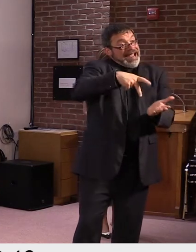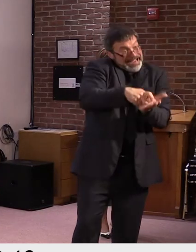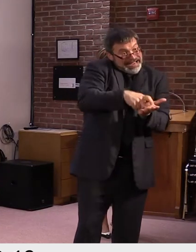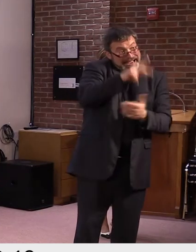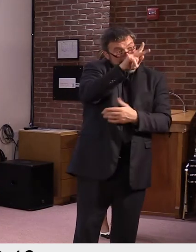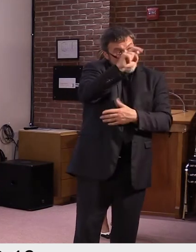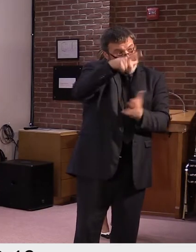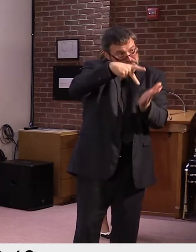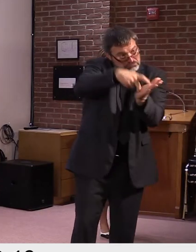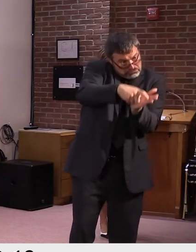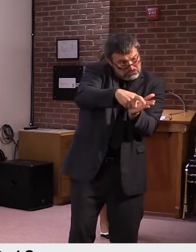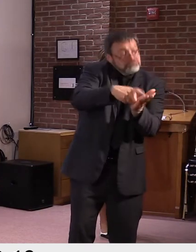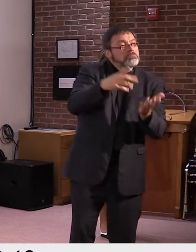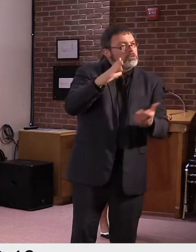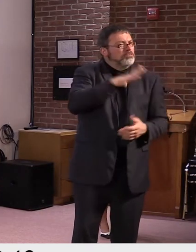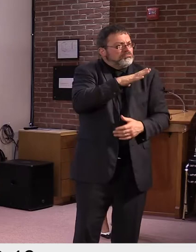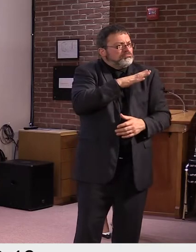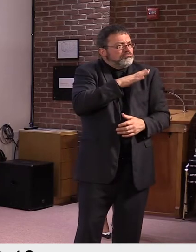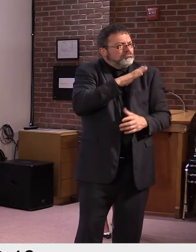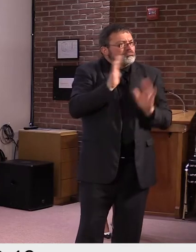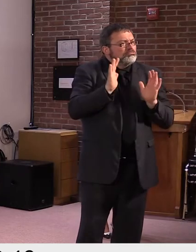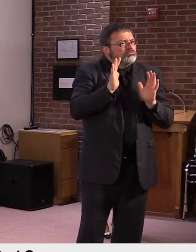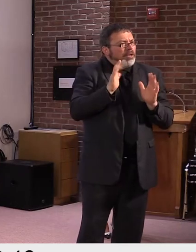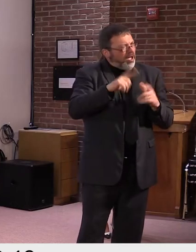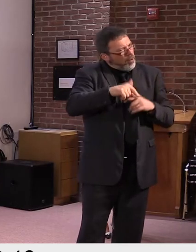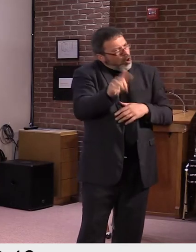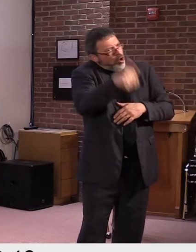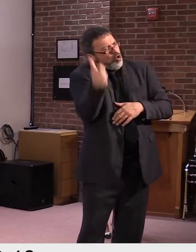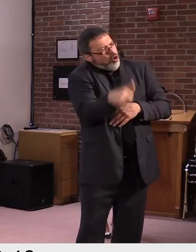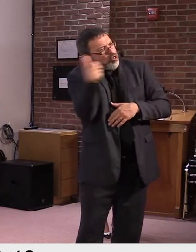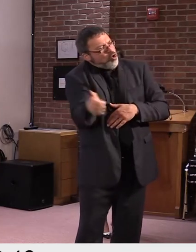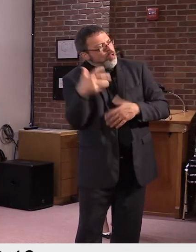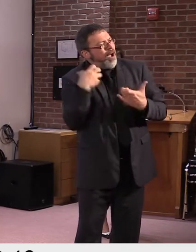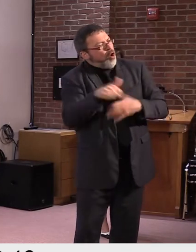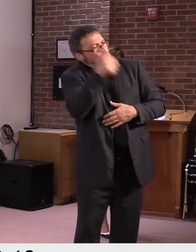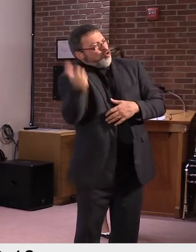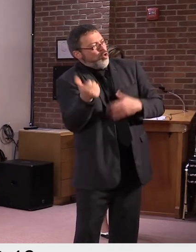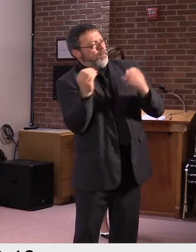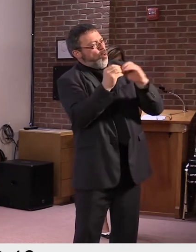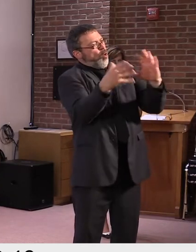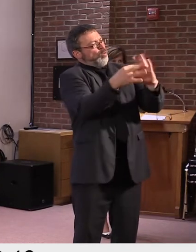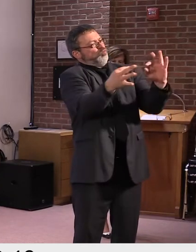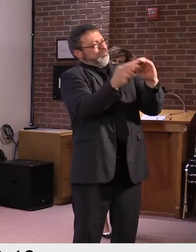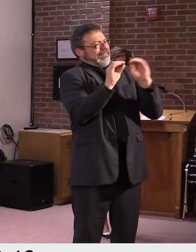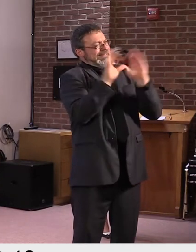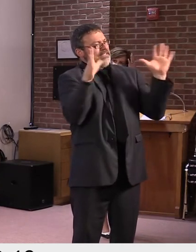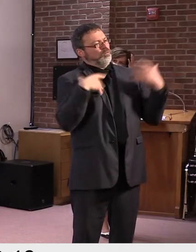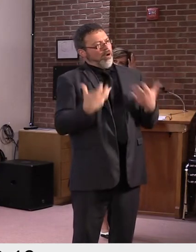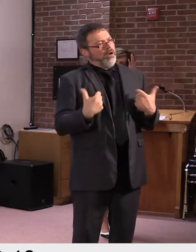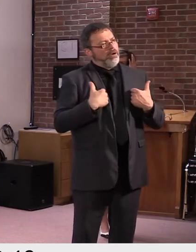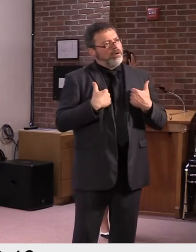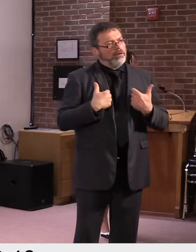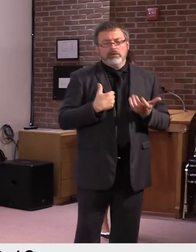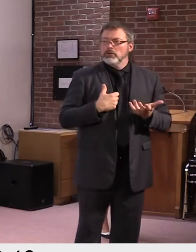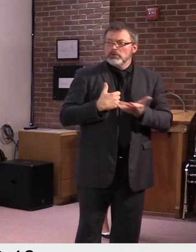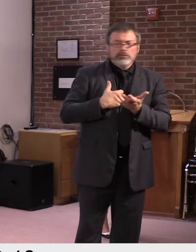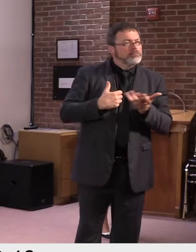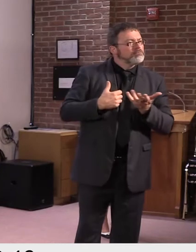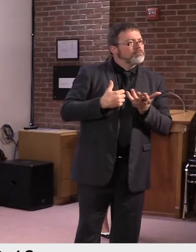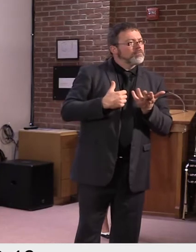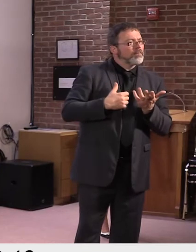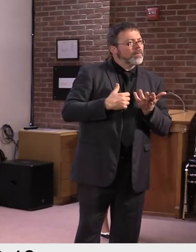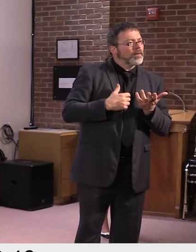complaint, are they going to have their complaint fielded as neutrally as somebody